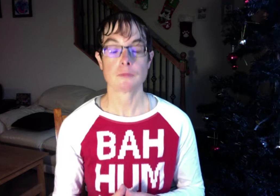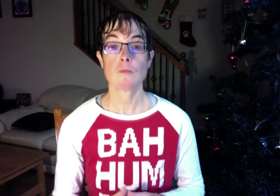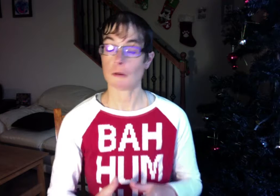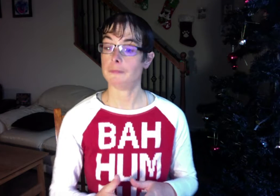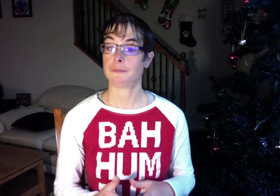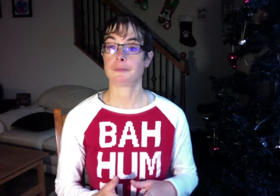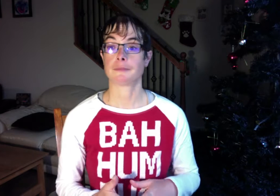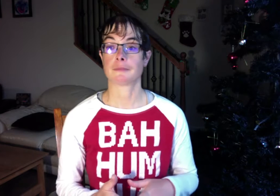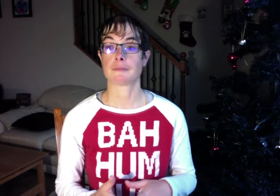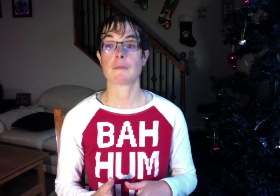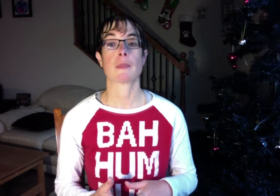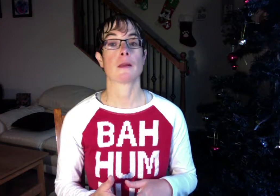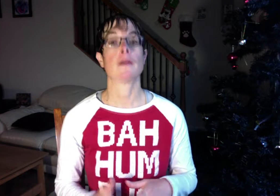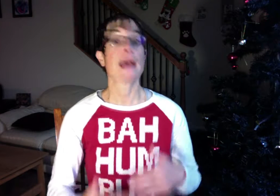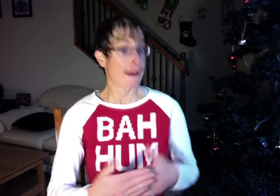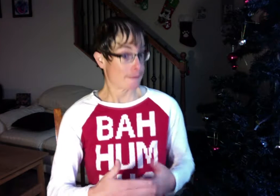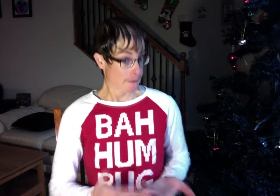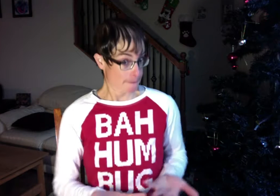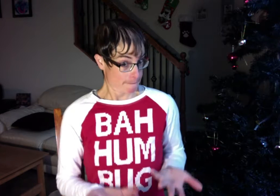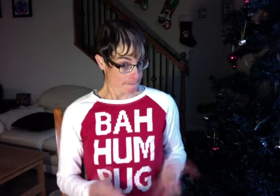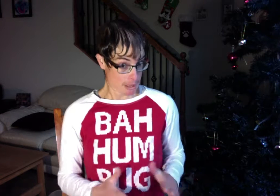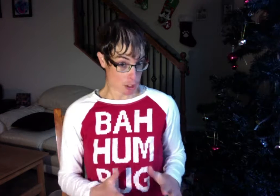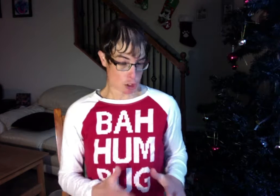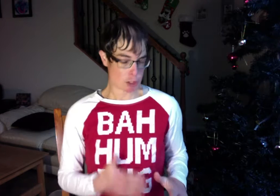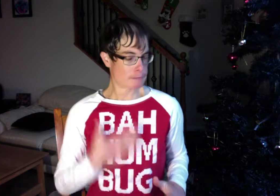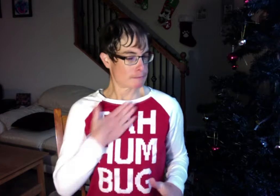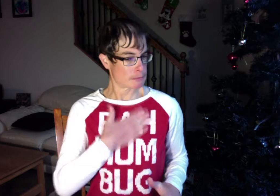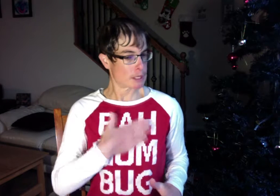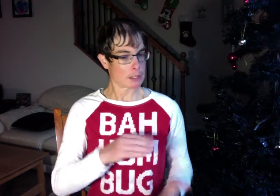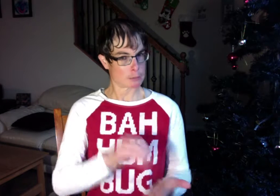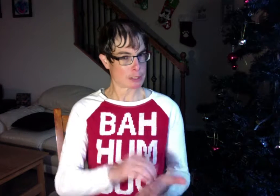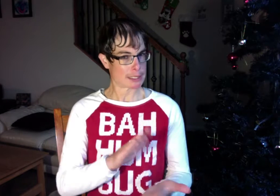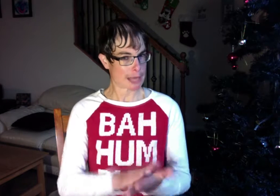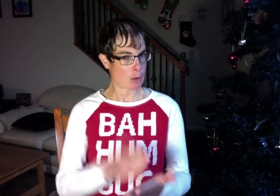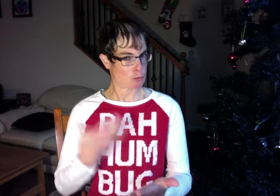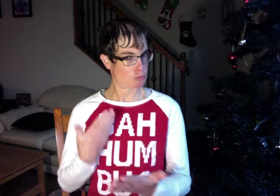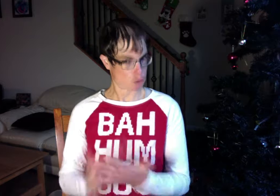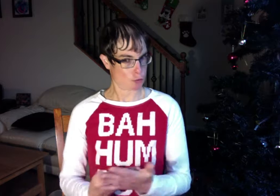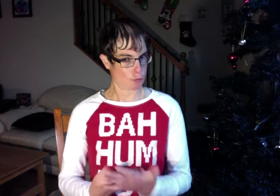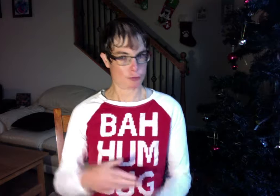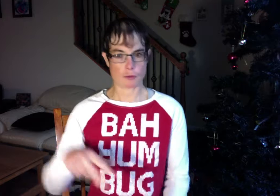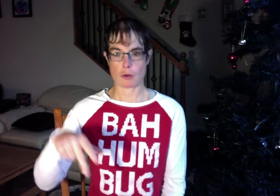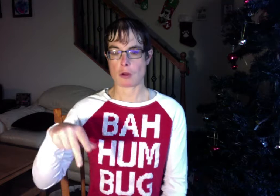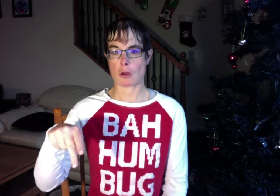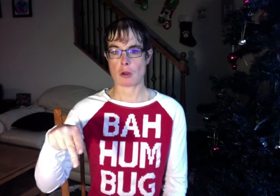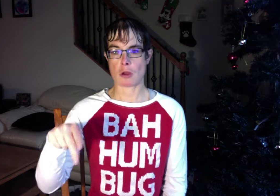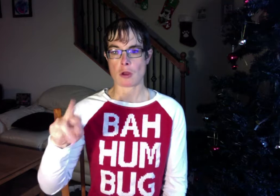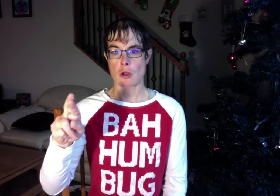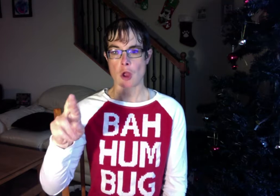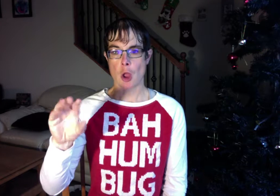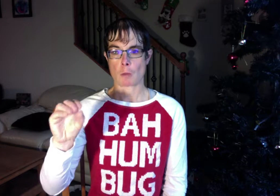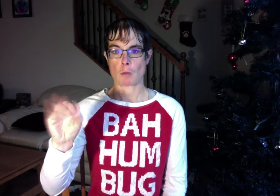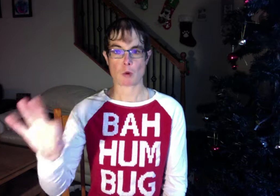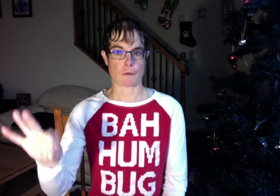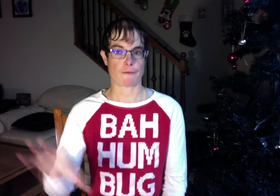use some evidence. Think back to some things that she did that explain why you know she's acting that way now. Back